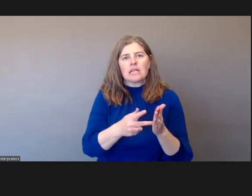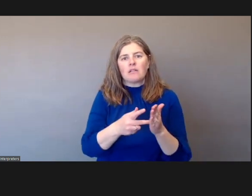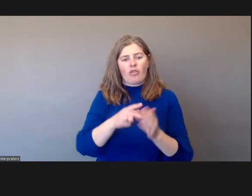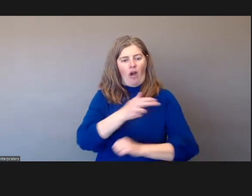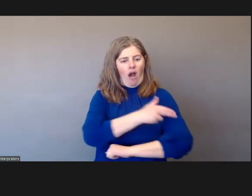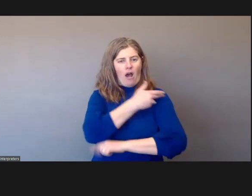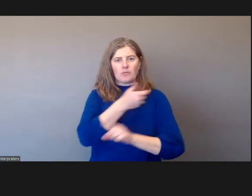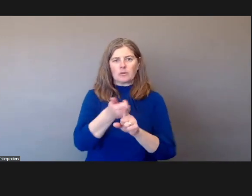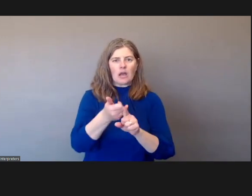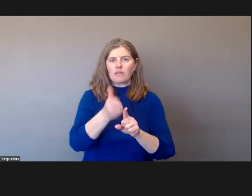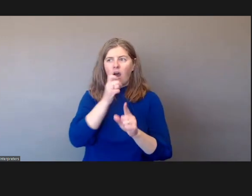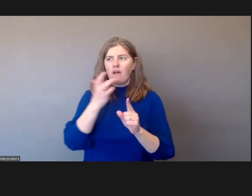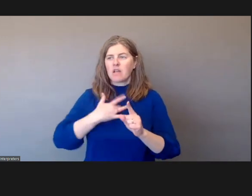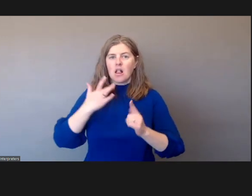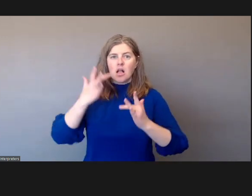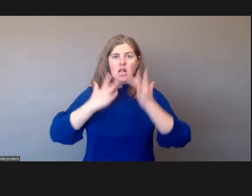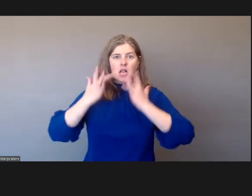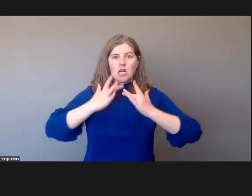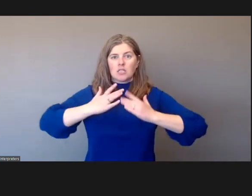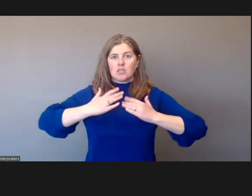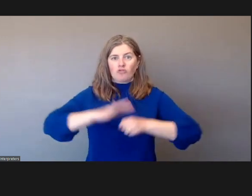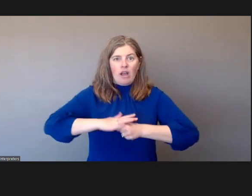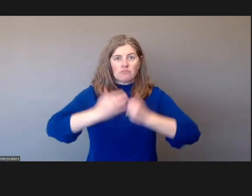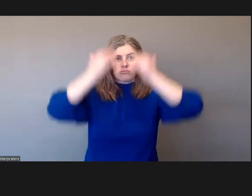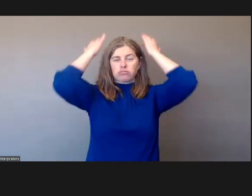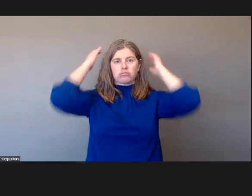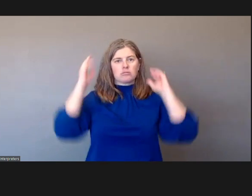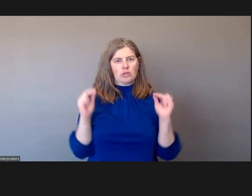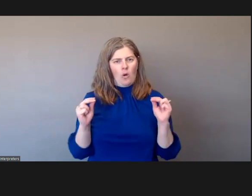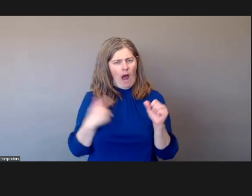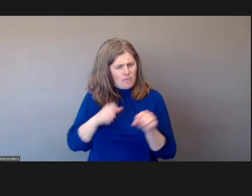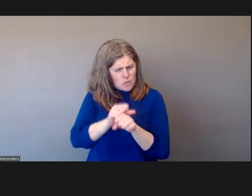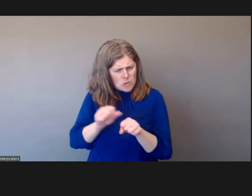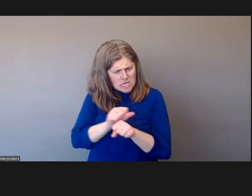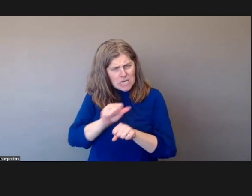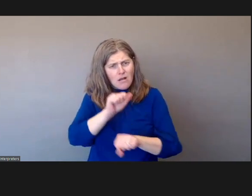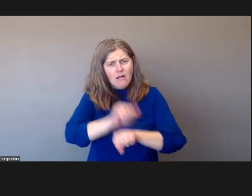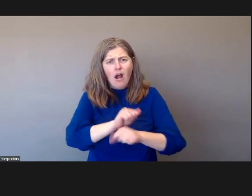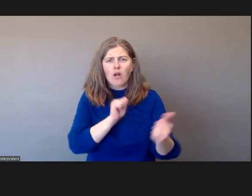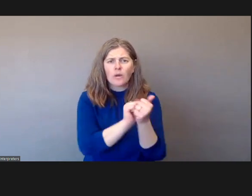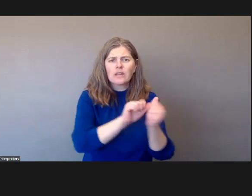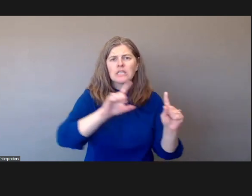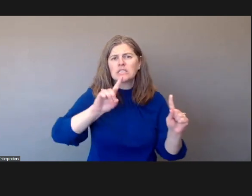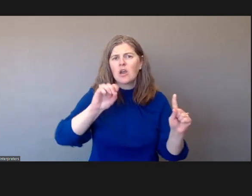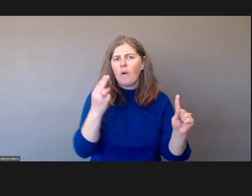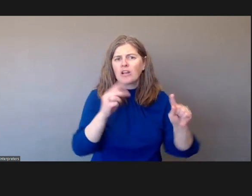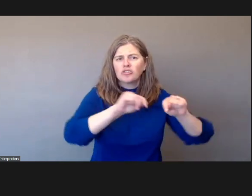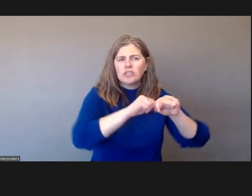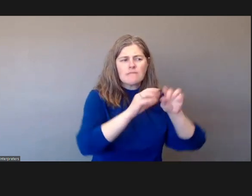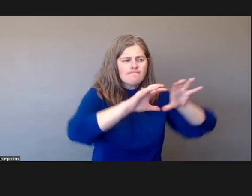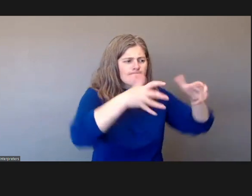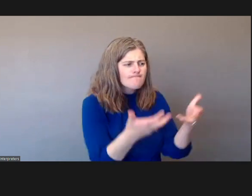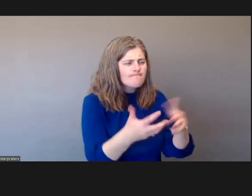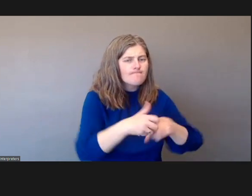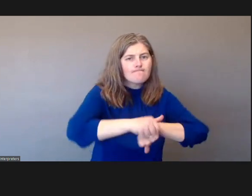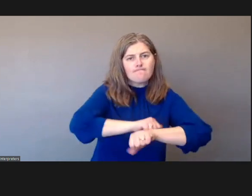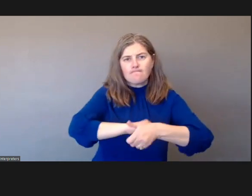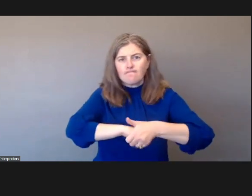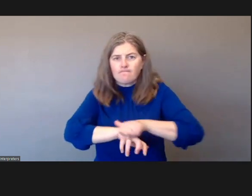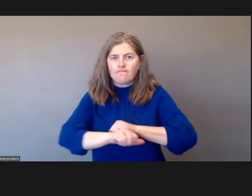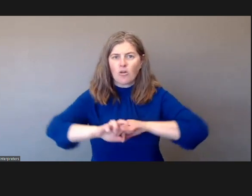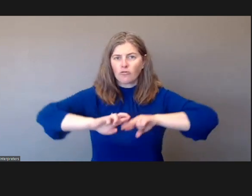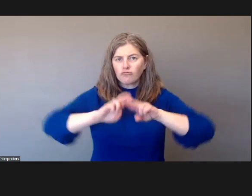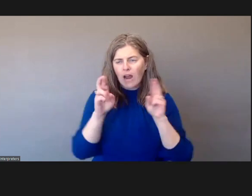crisis. And so I'm working really hard with the DOH team and others to gear up and